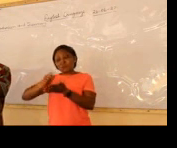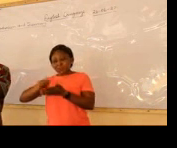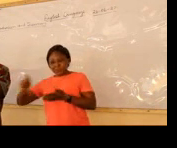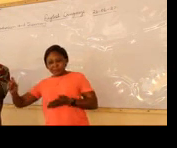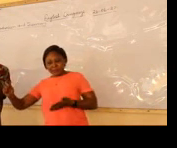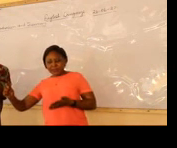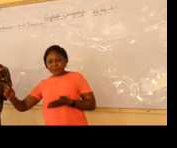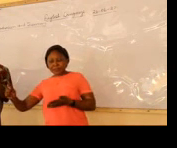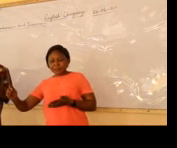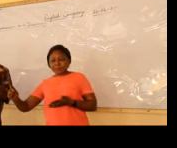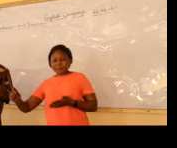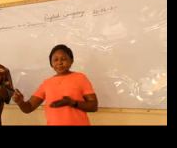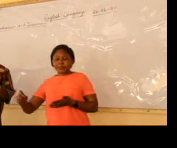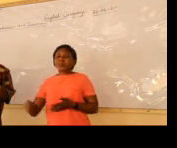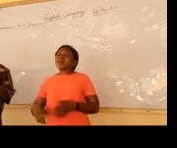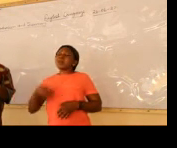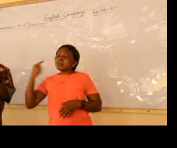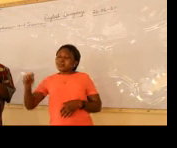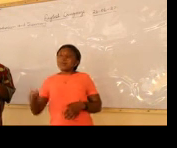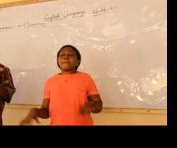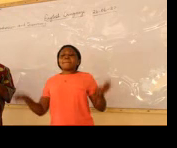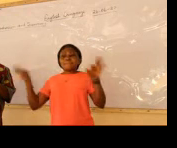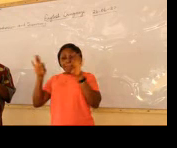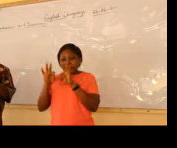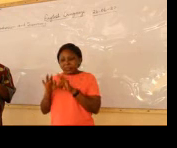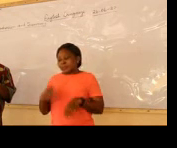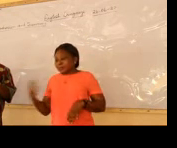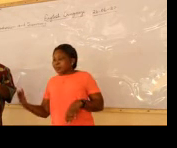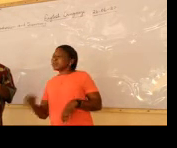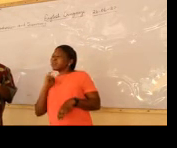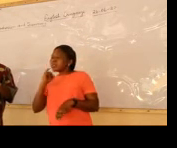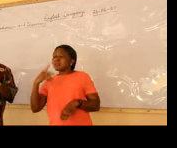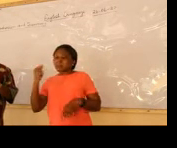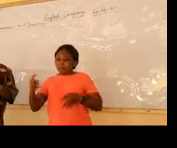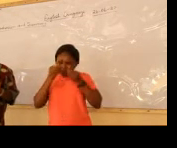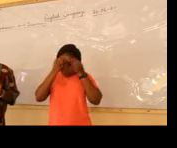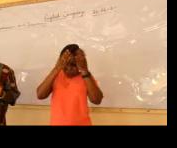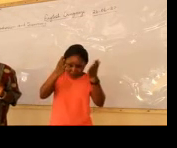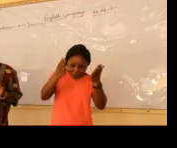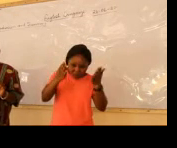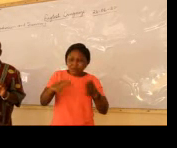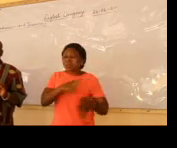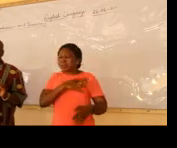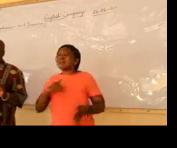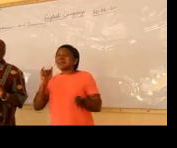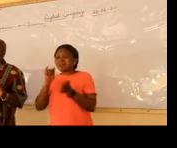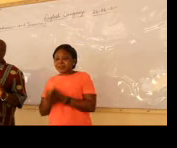information is what is needed. And that information